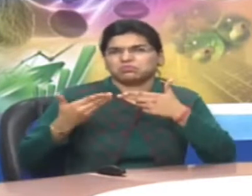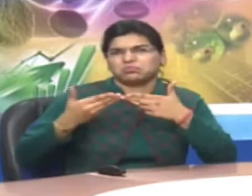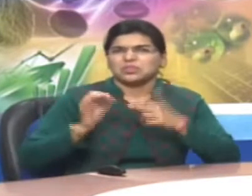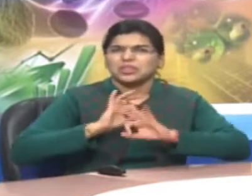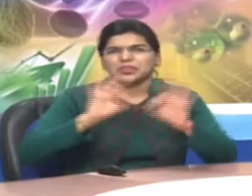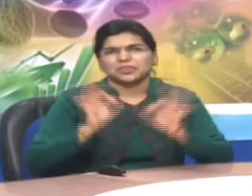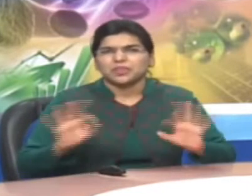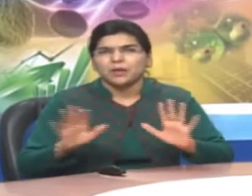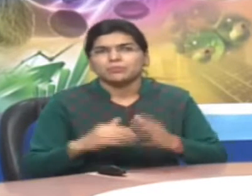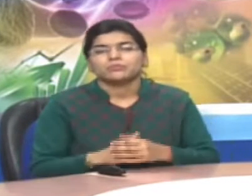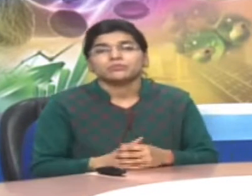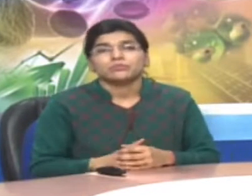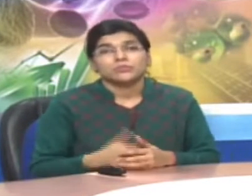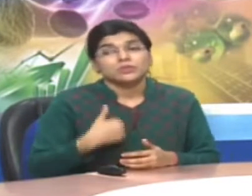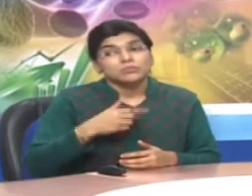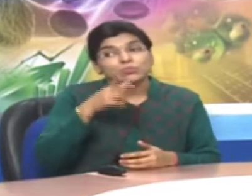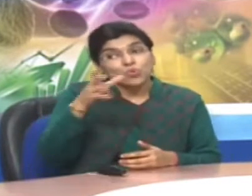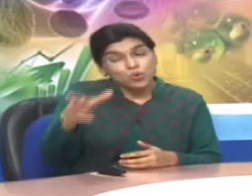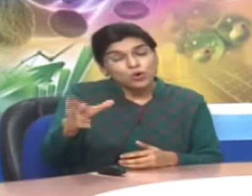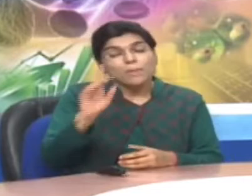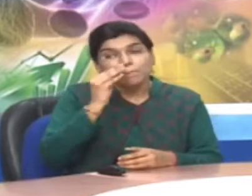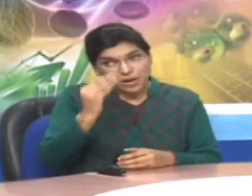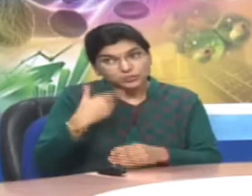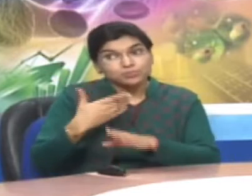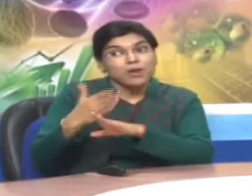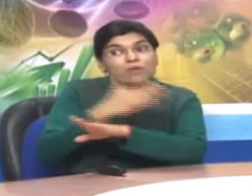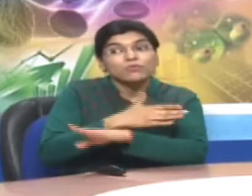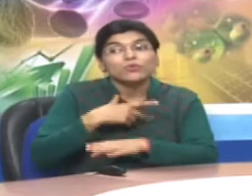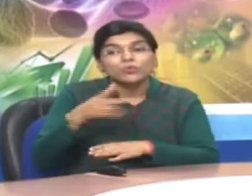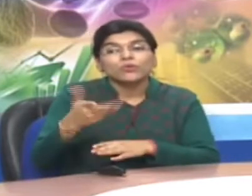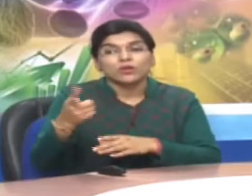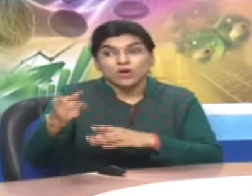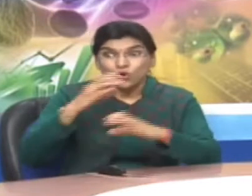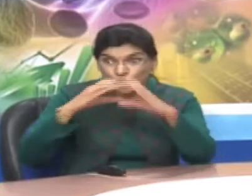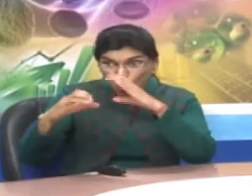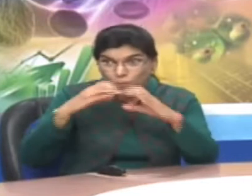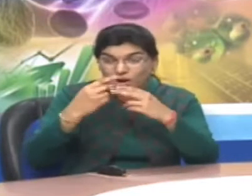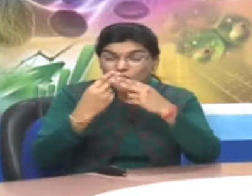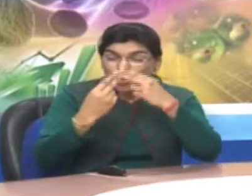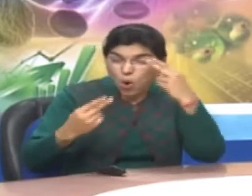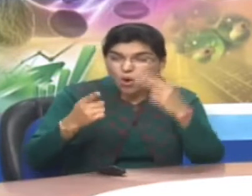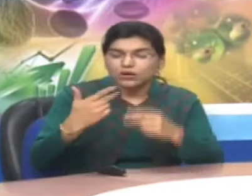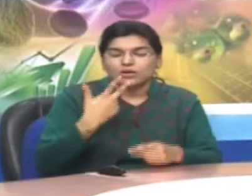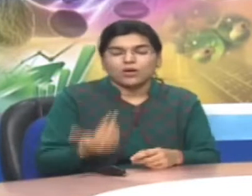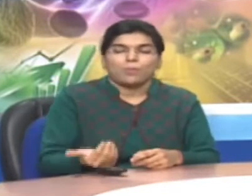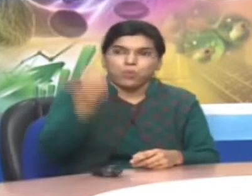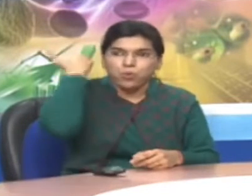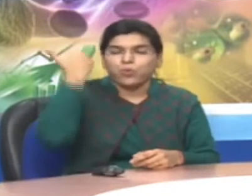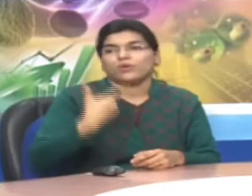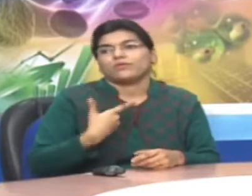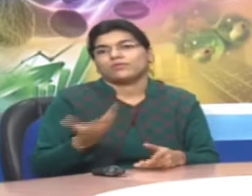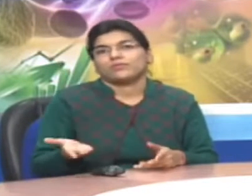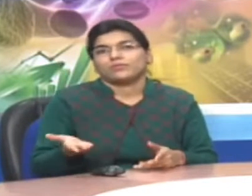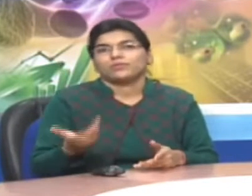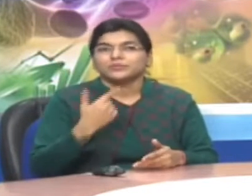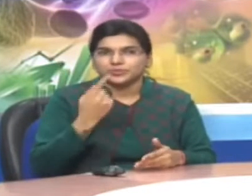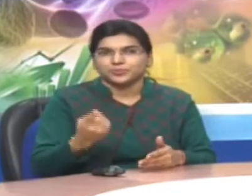to shoot, says, as I said before, this conversation bores